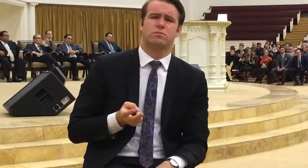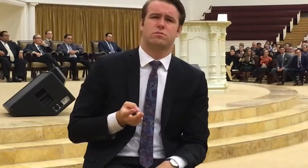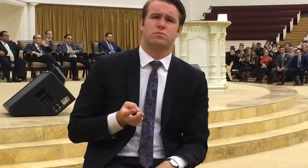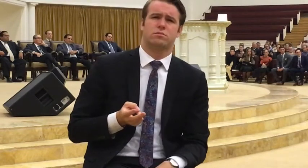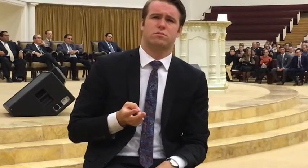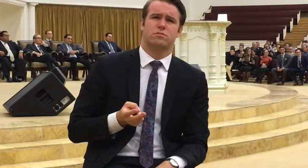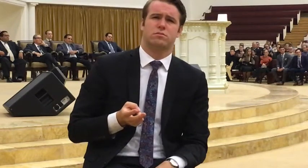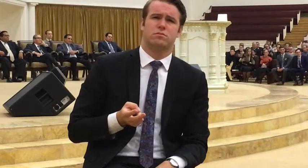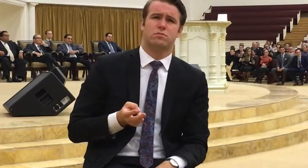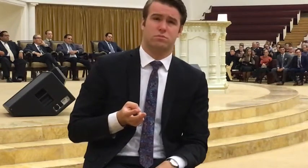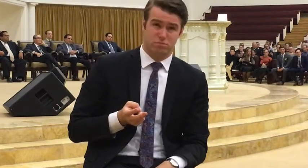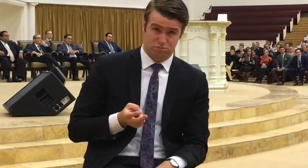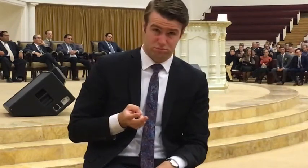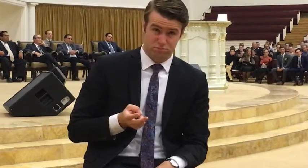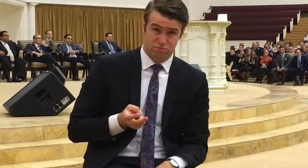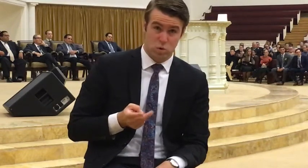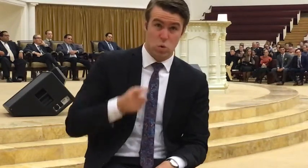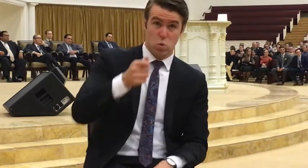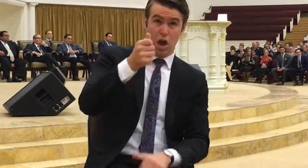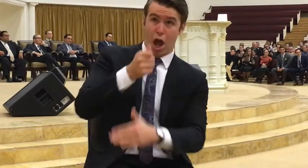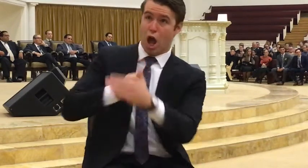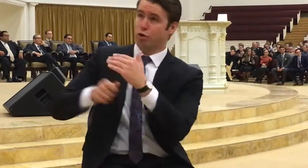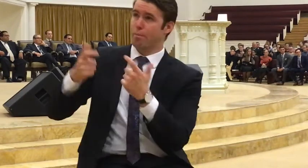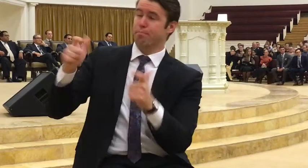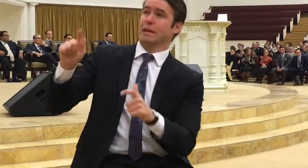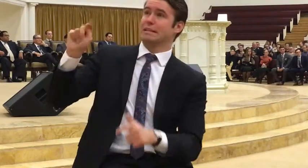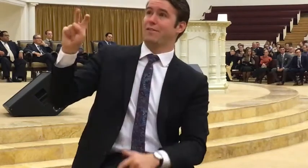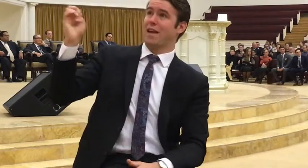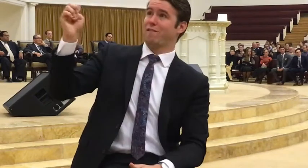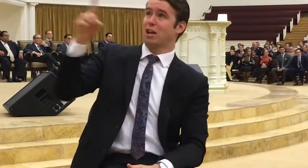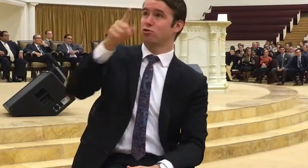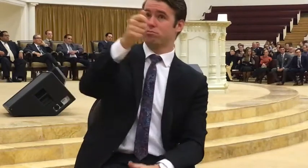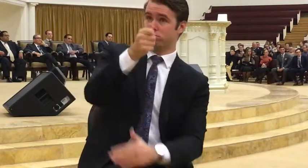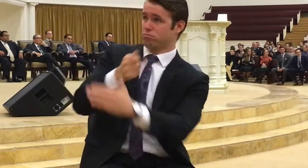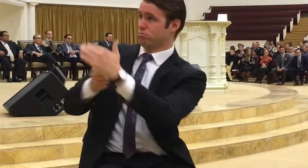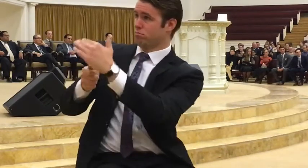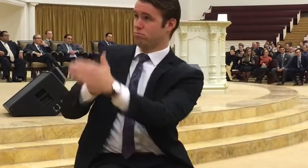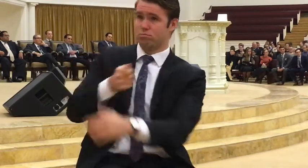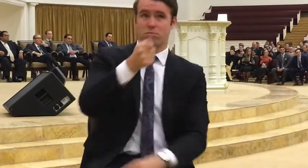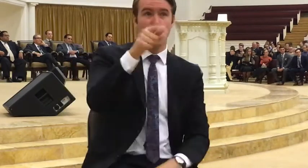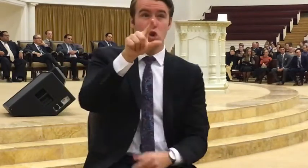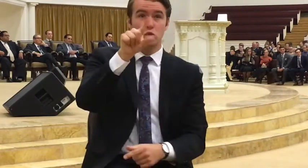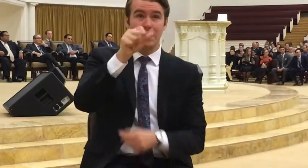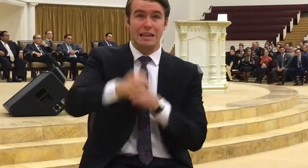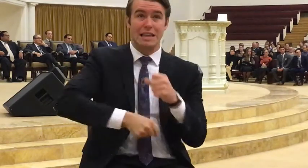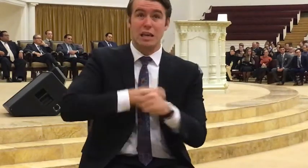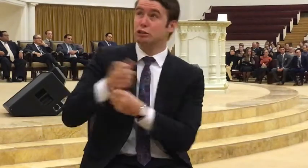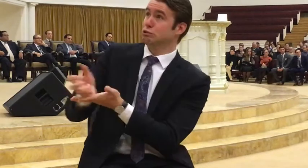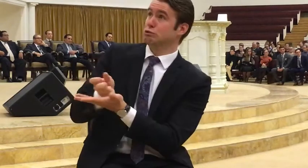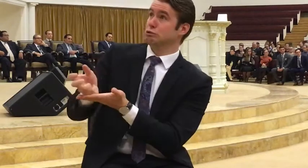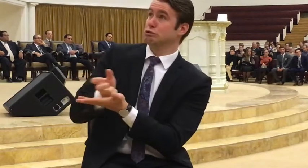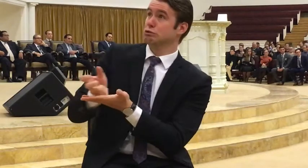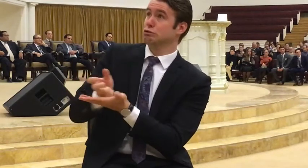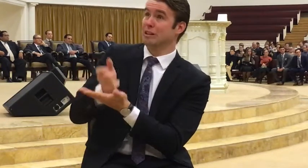if that's really what you want to share with us? For 20 years, you earned a paycheck from them, and now you're going to trash